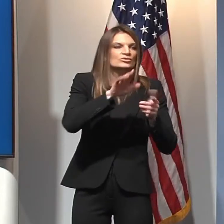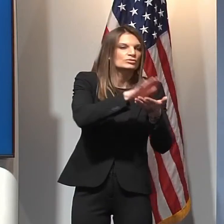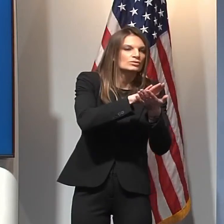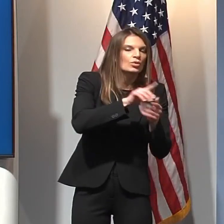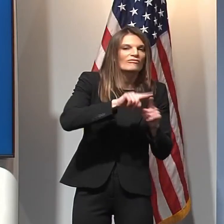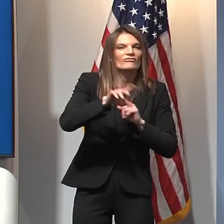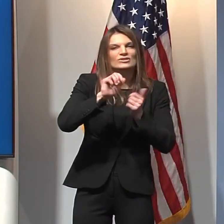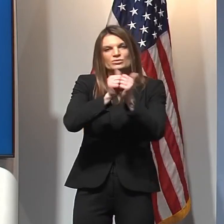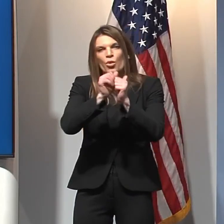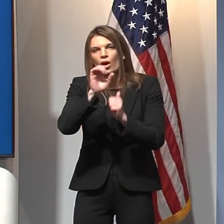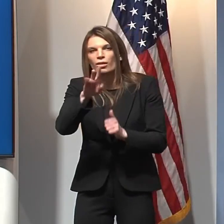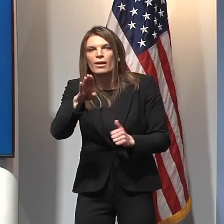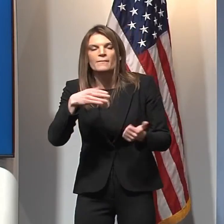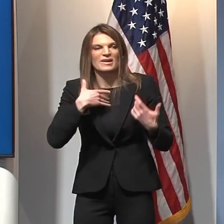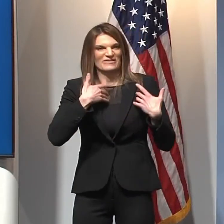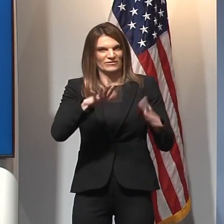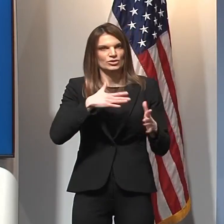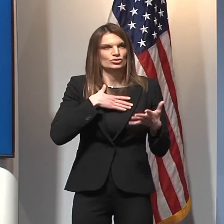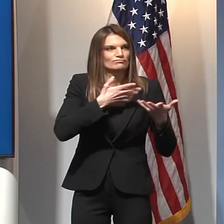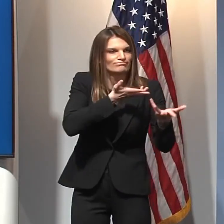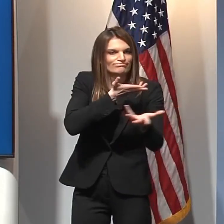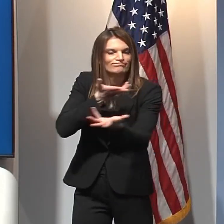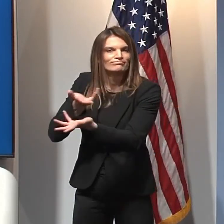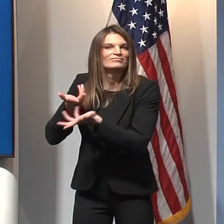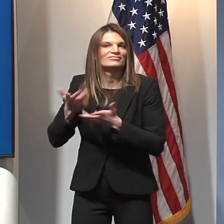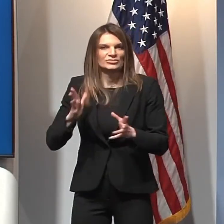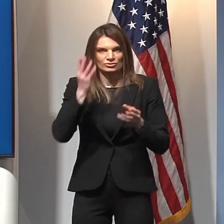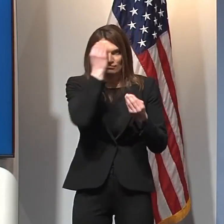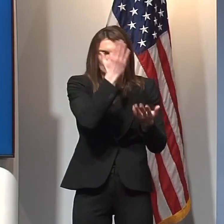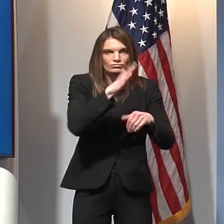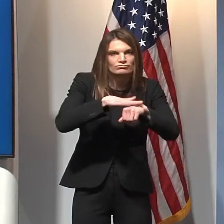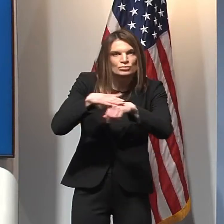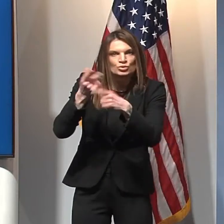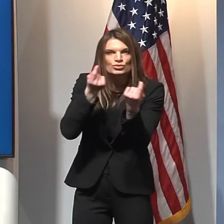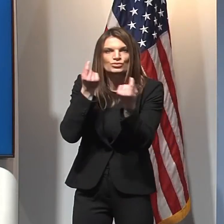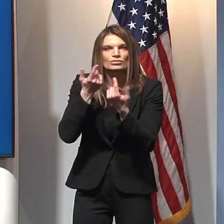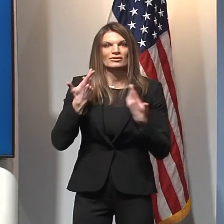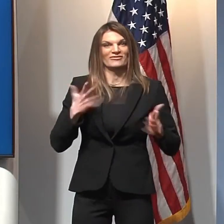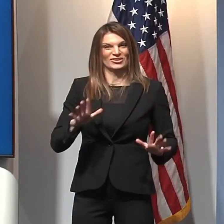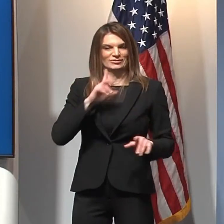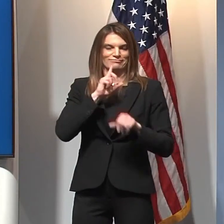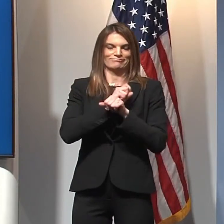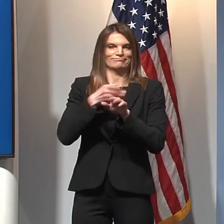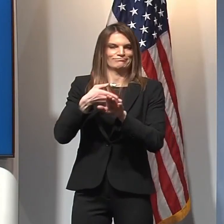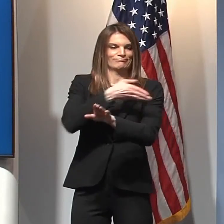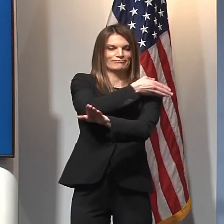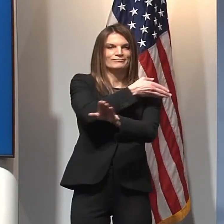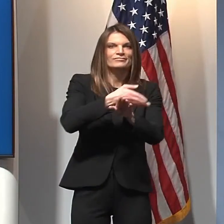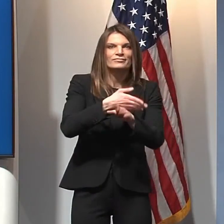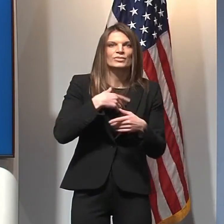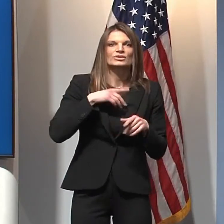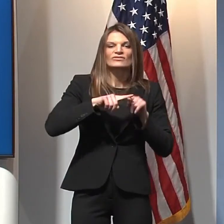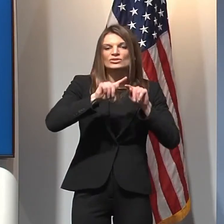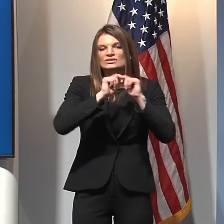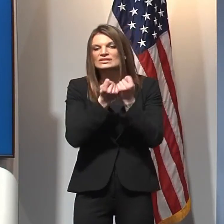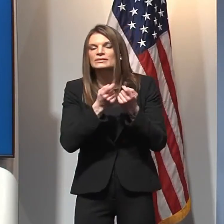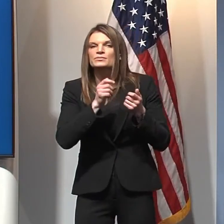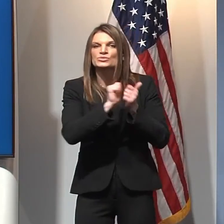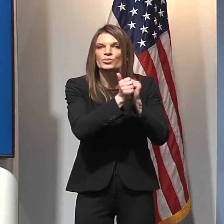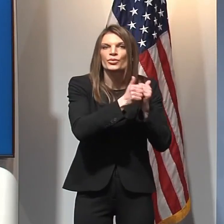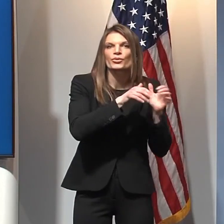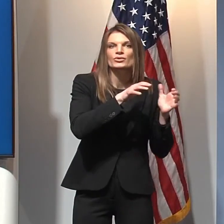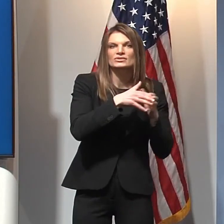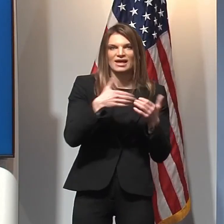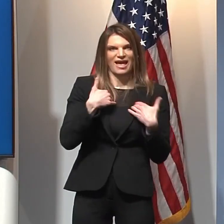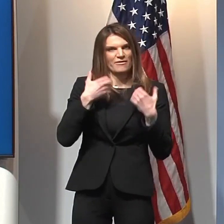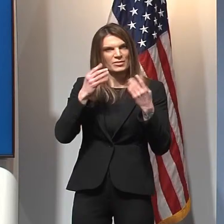they know what to do. We're already actually testing many sports teams and working with schools to test. So it is feasible. We do have many